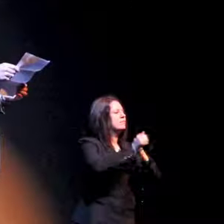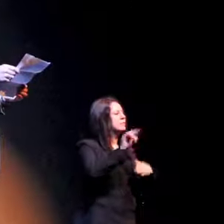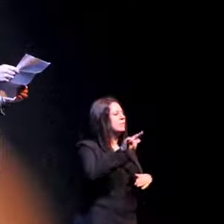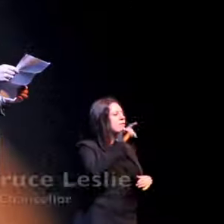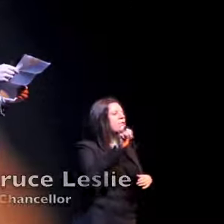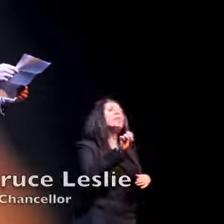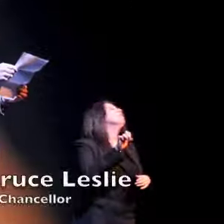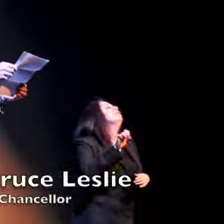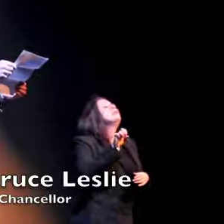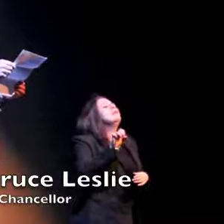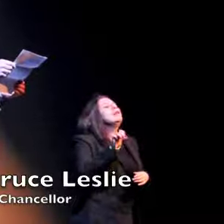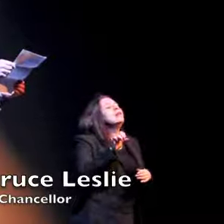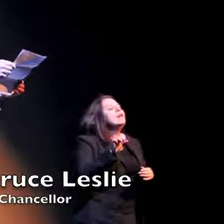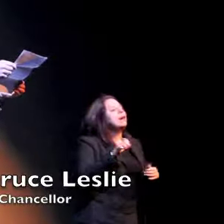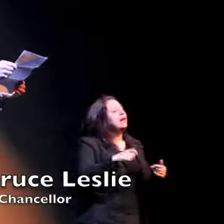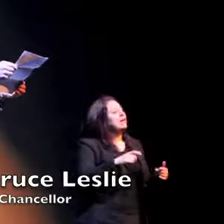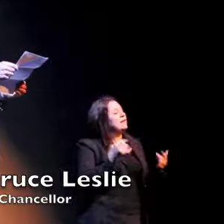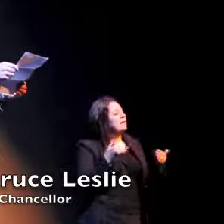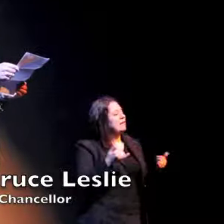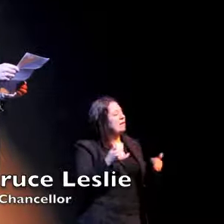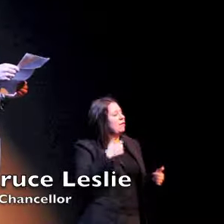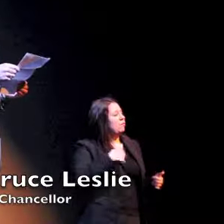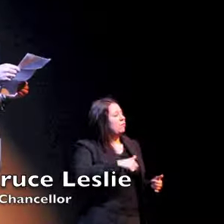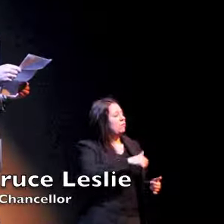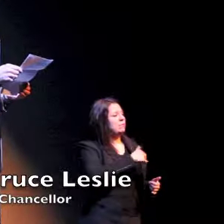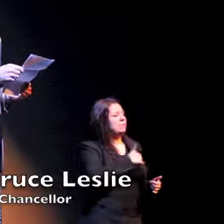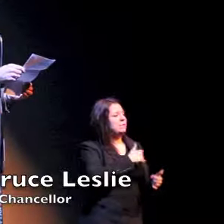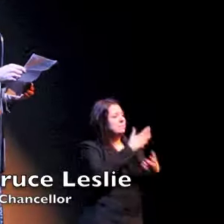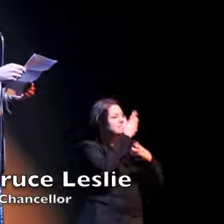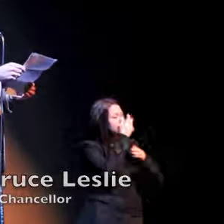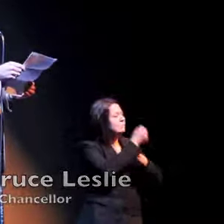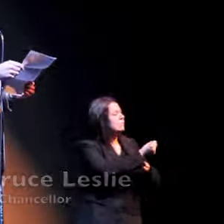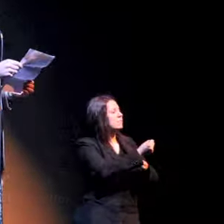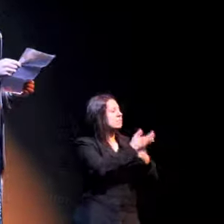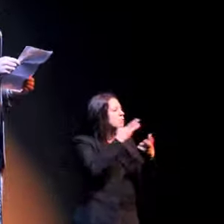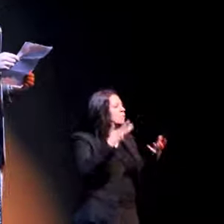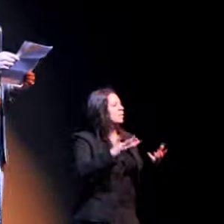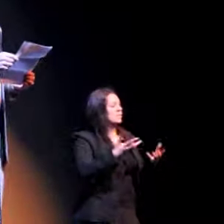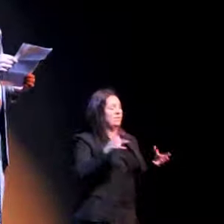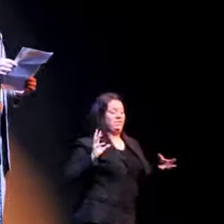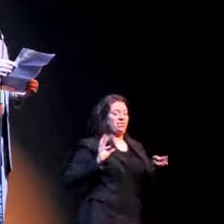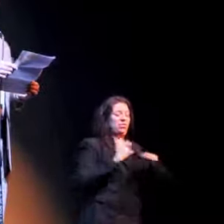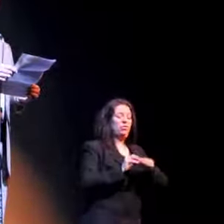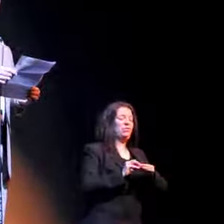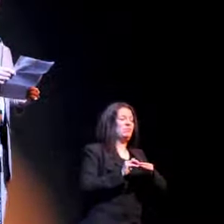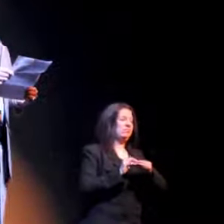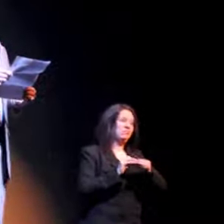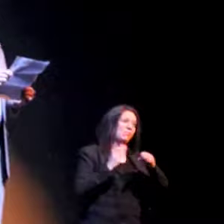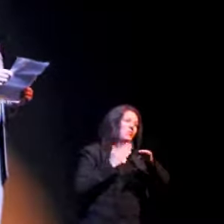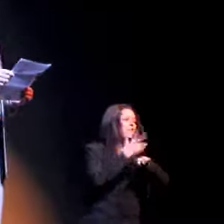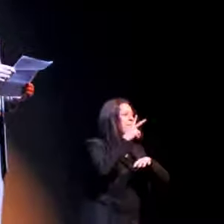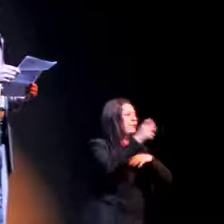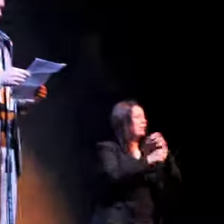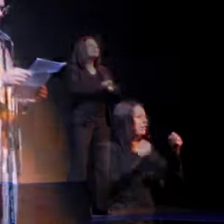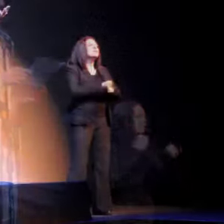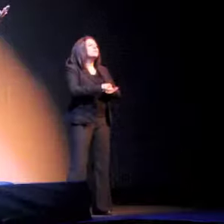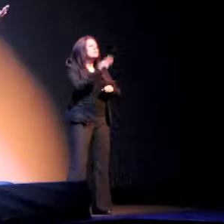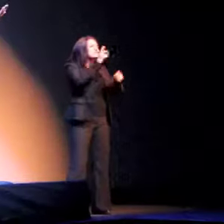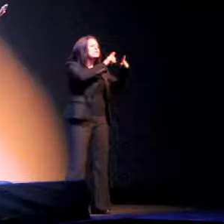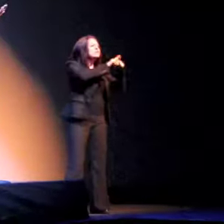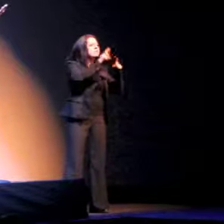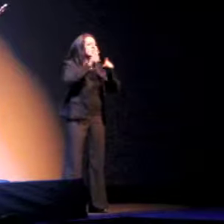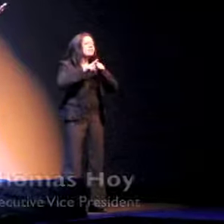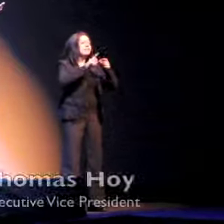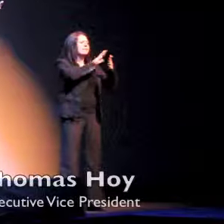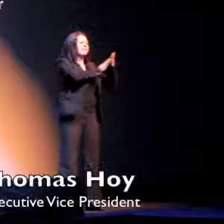You have earned great trust over the 30 plus years of service to the Alamo Colleges and San Antonio College. The